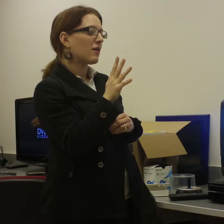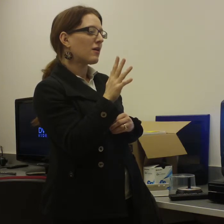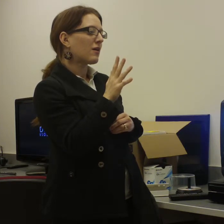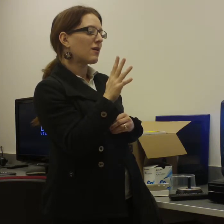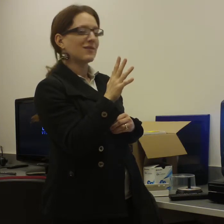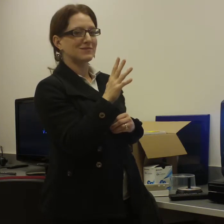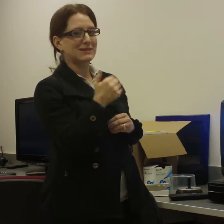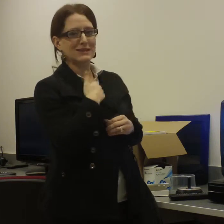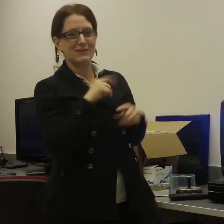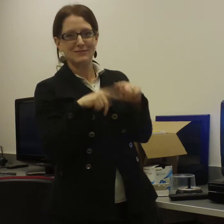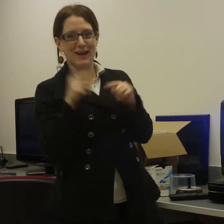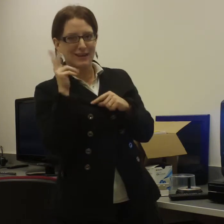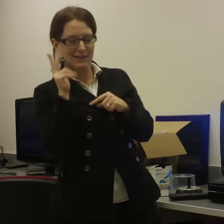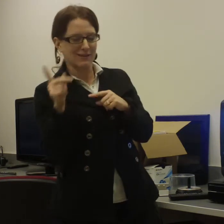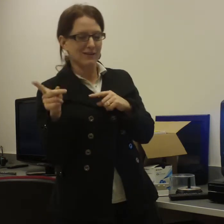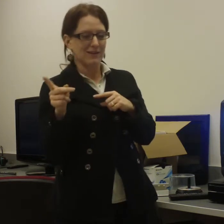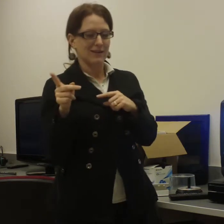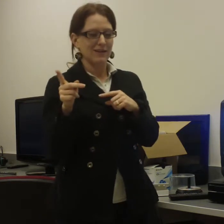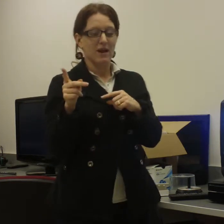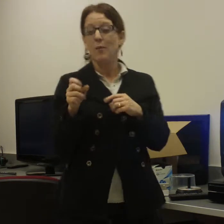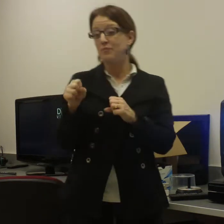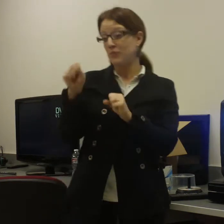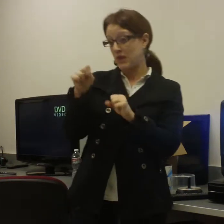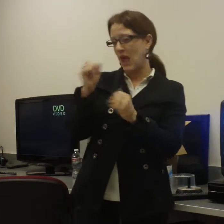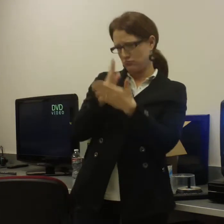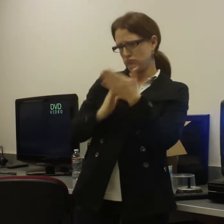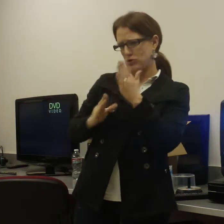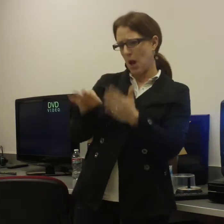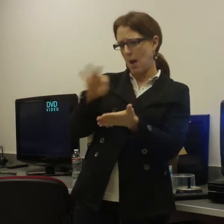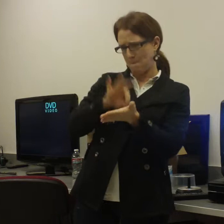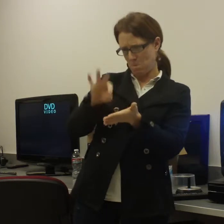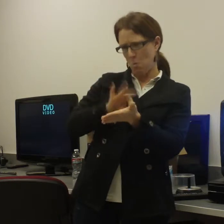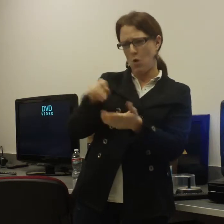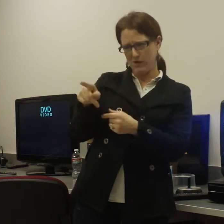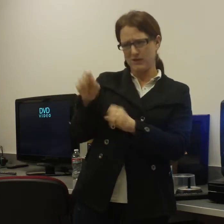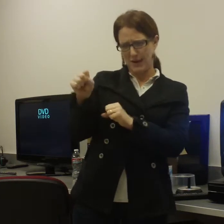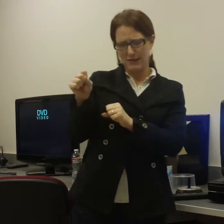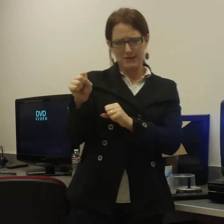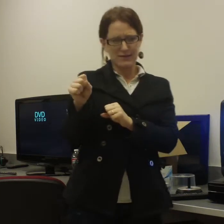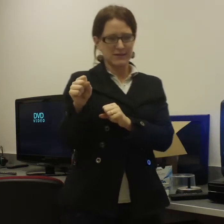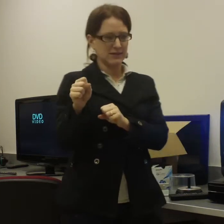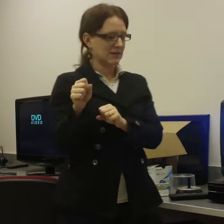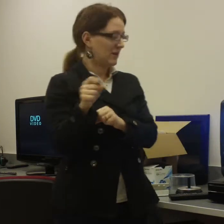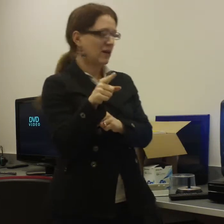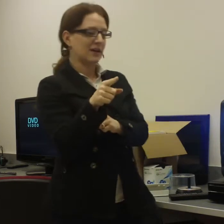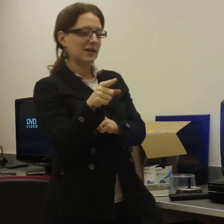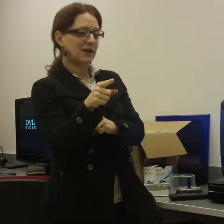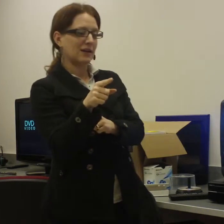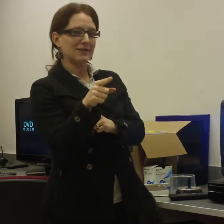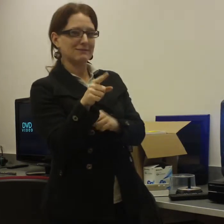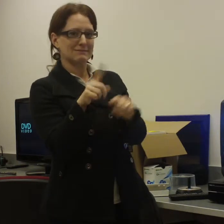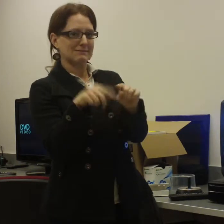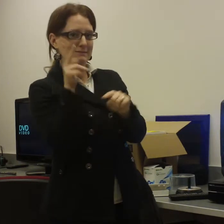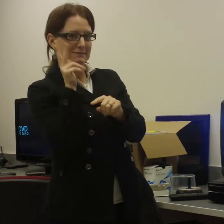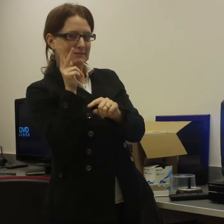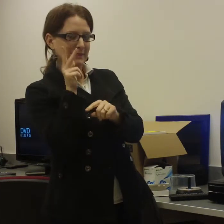No, yeah, you got partial credit. Okay. I haven't finished your class, so I can't really say overall how the class is